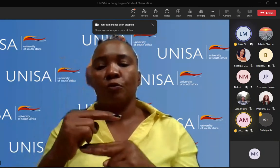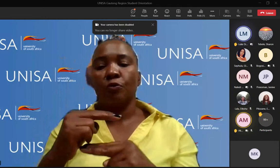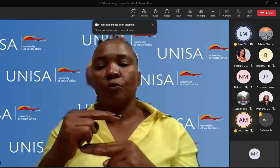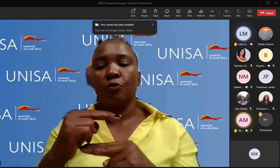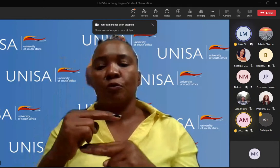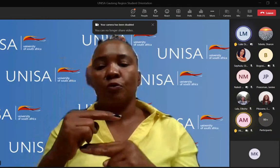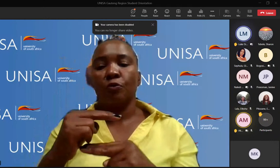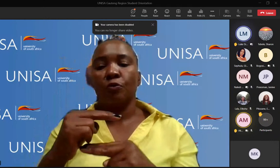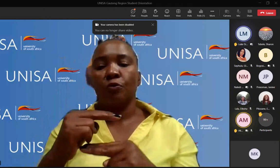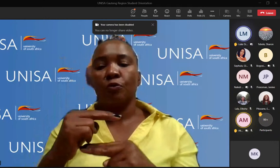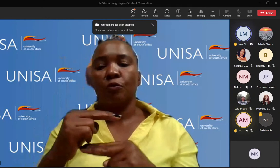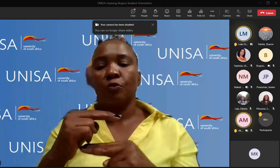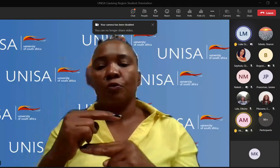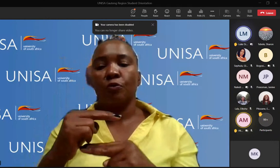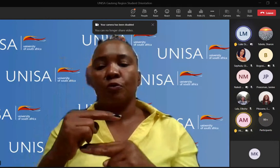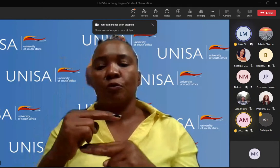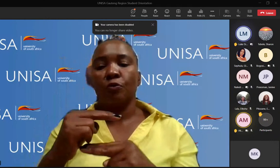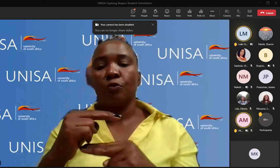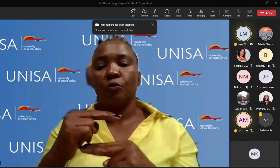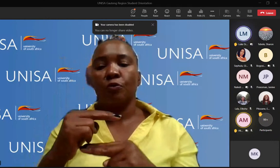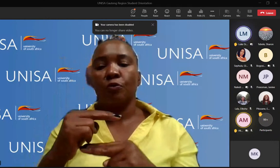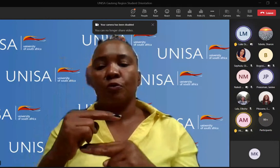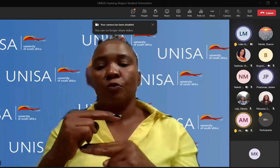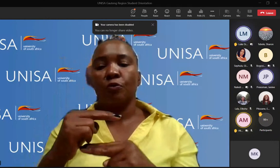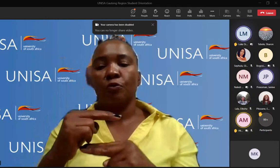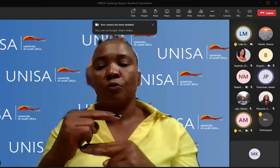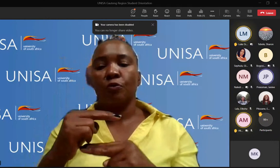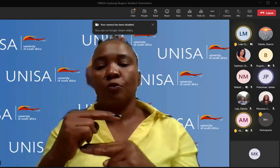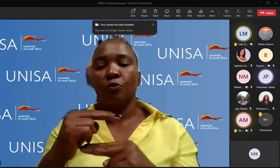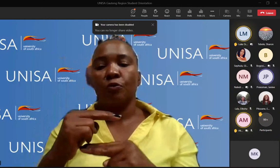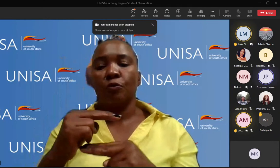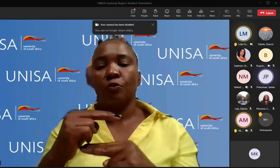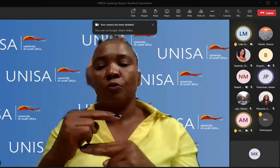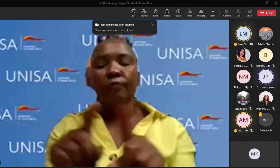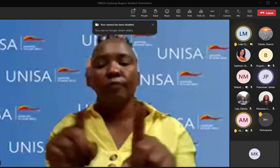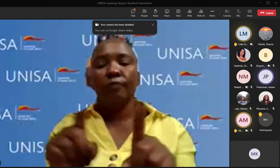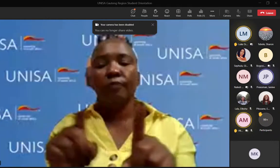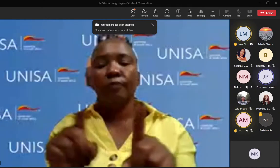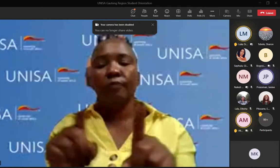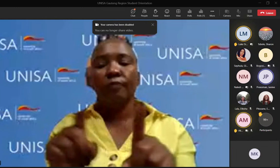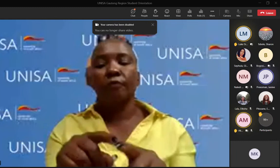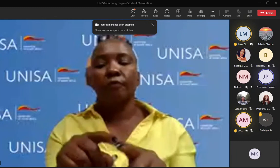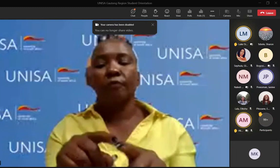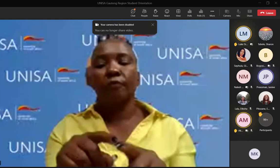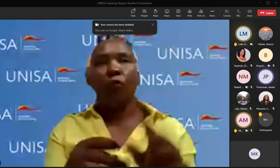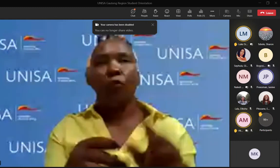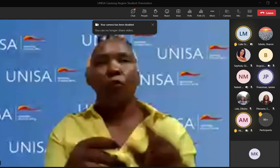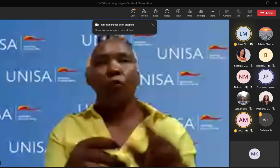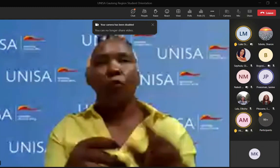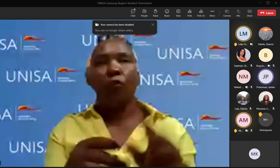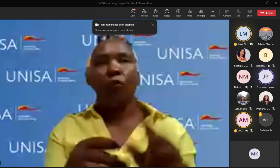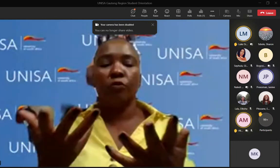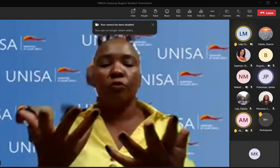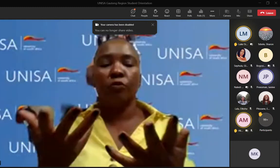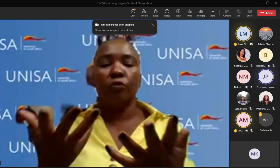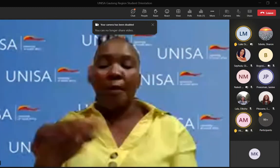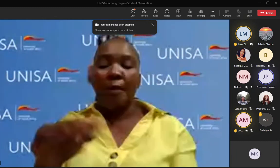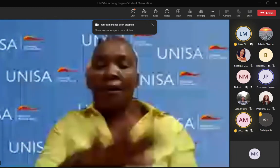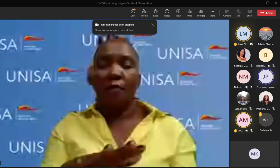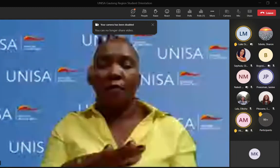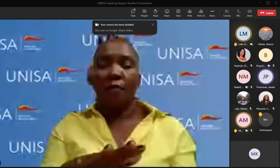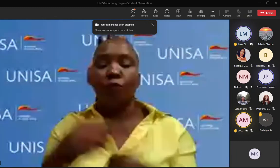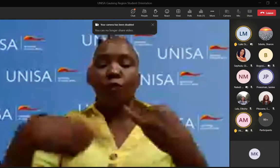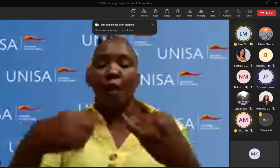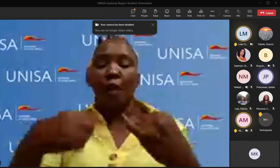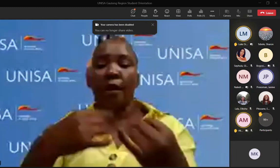what you will see is when you go onto that enrollment platform for the tutorial enrollments um and if you go to your